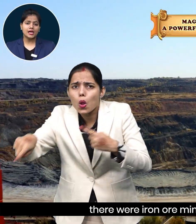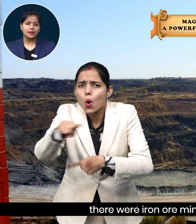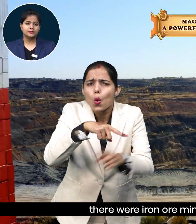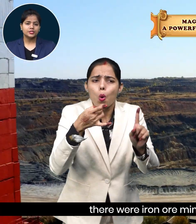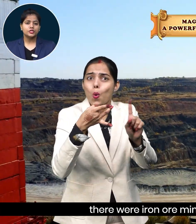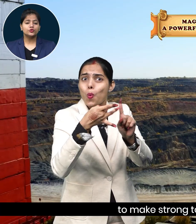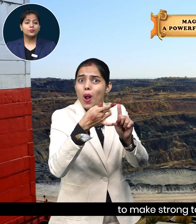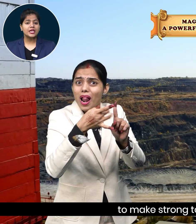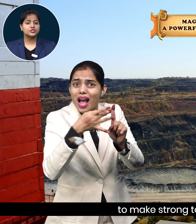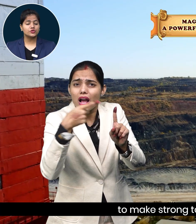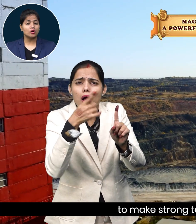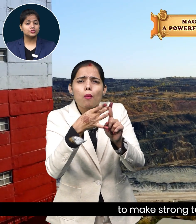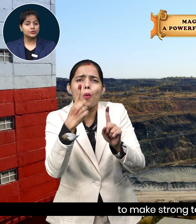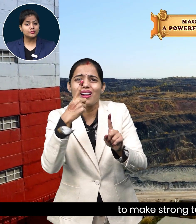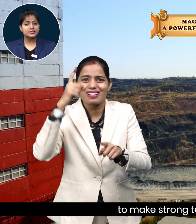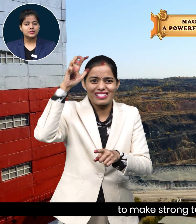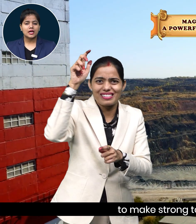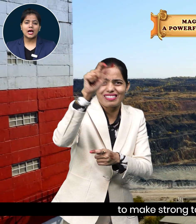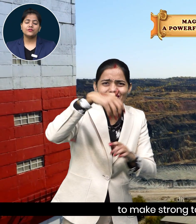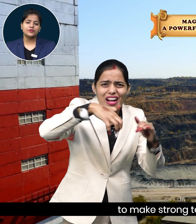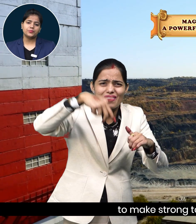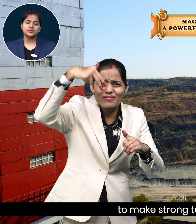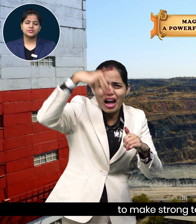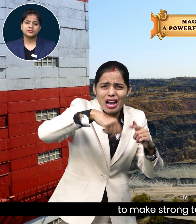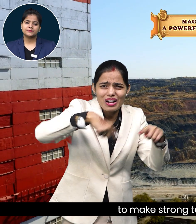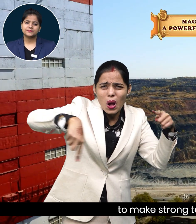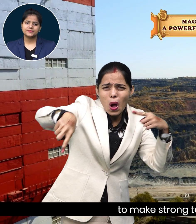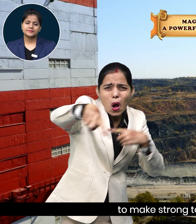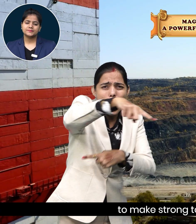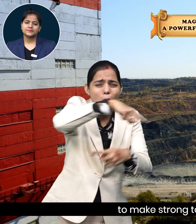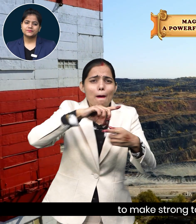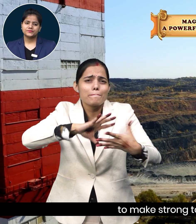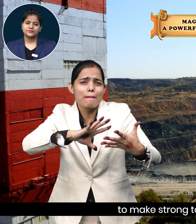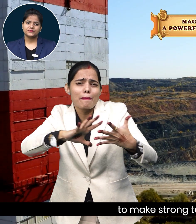be tapped to make strong tools and weapons.